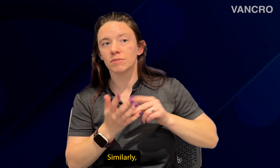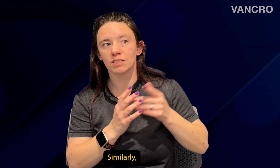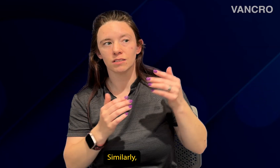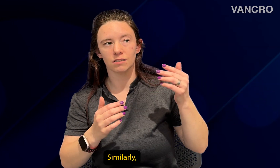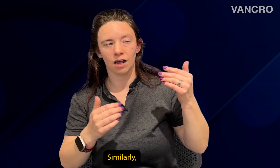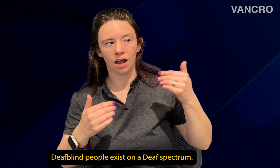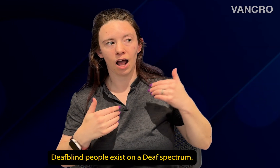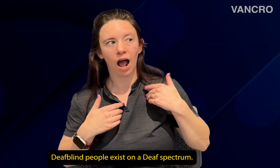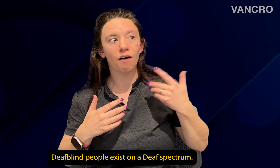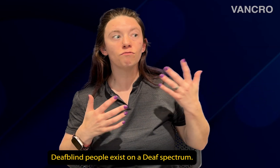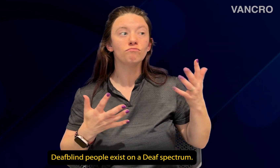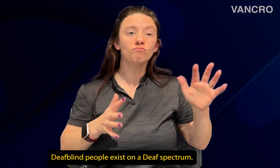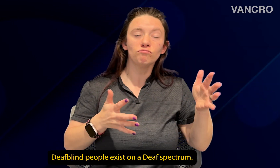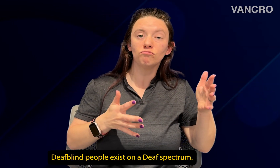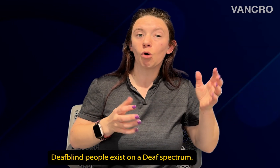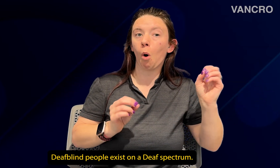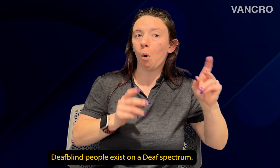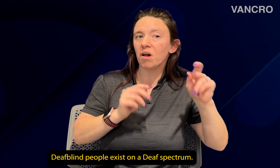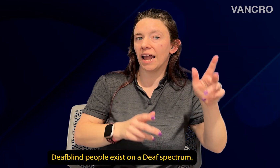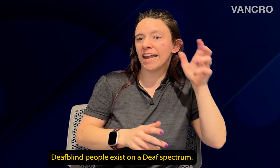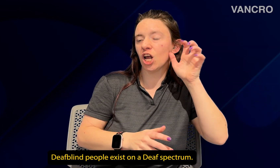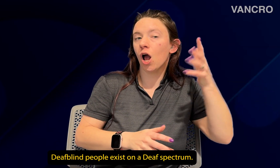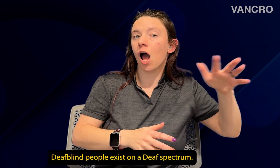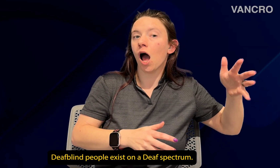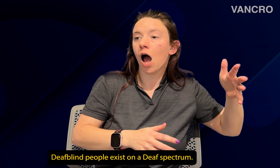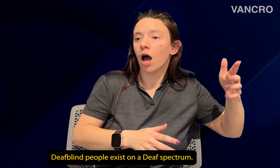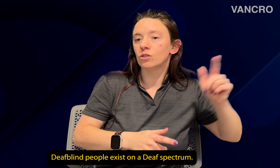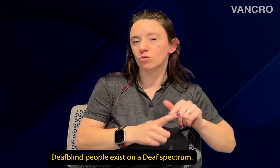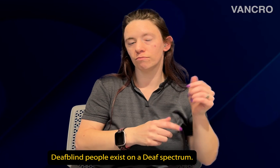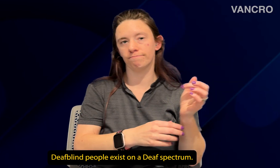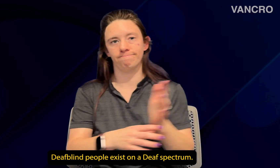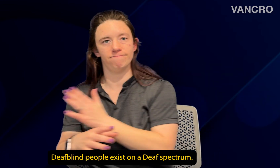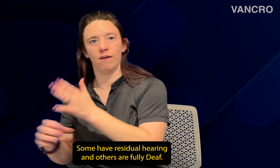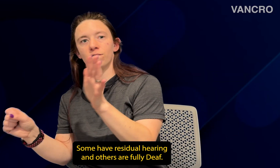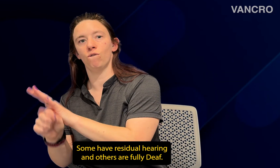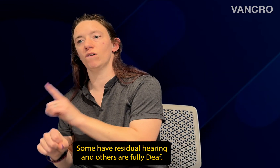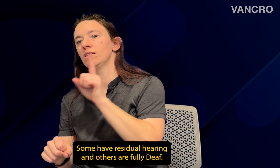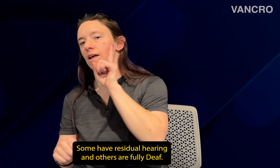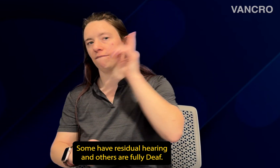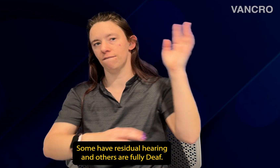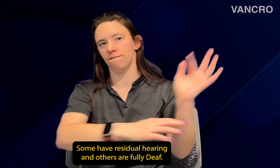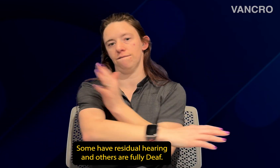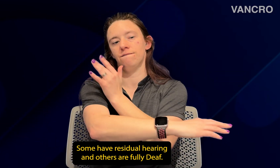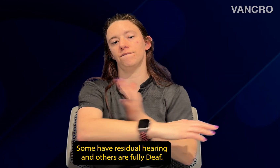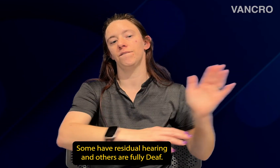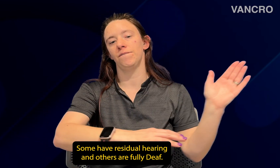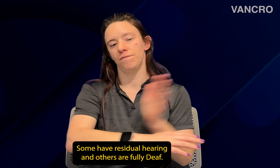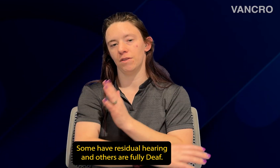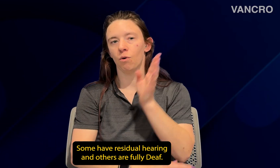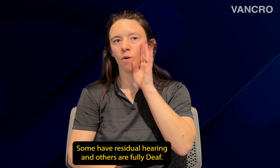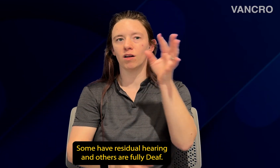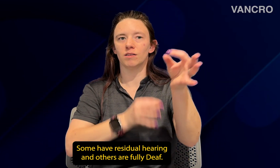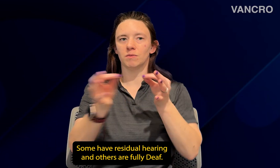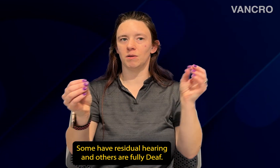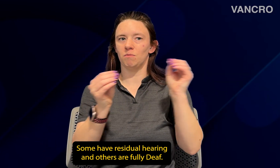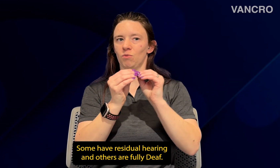Similarly, deaf-blind people exist on a deaf spectrum. Some have residual hearing and others are fully deaf.